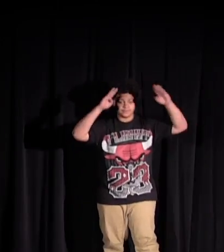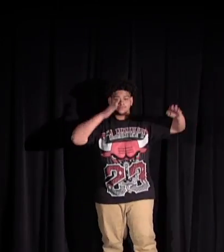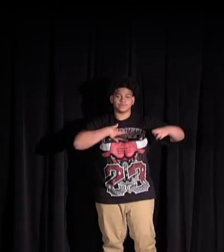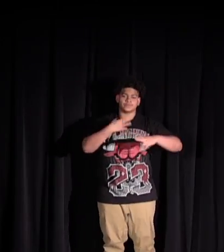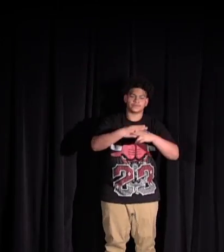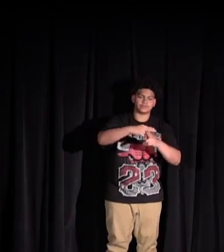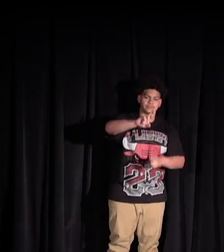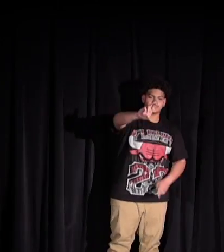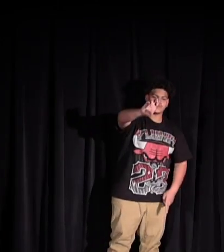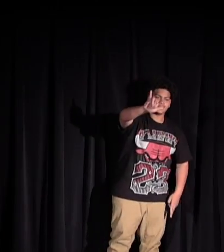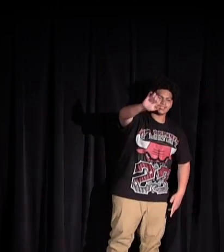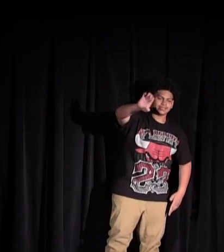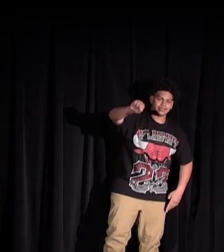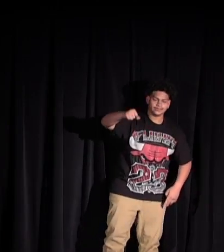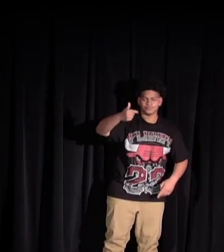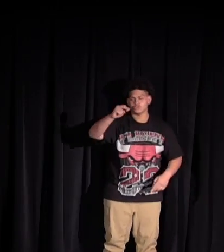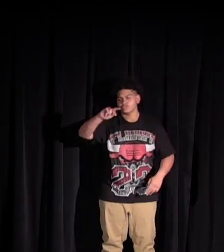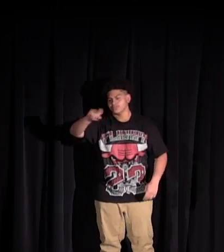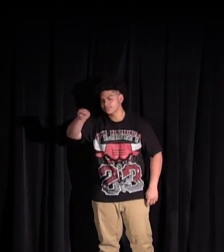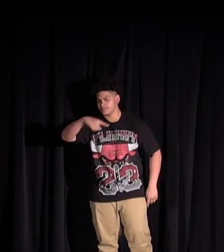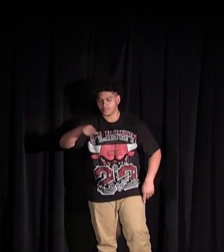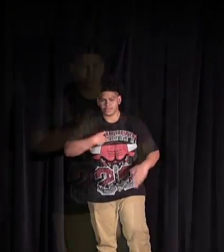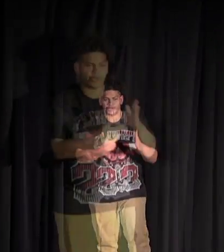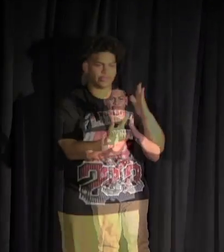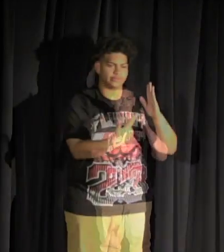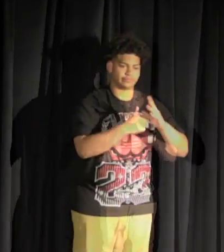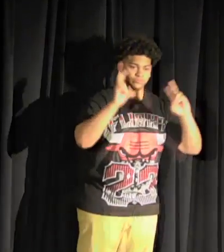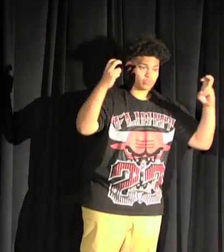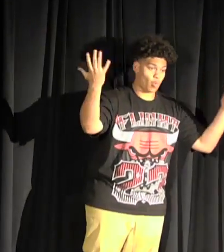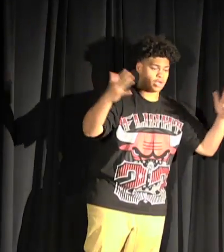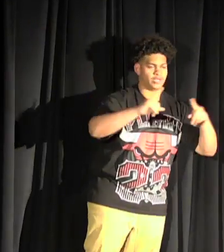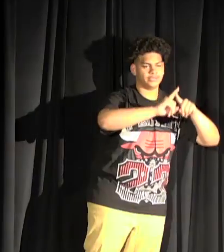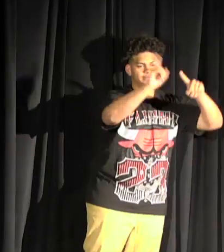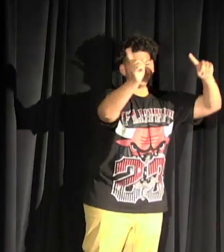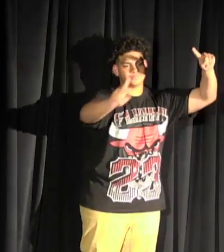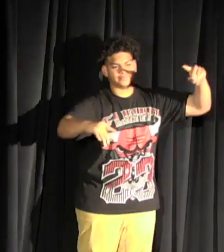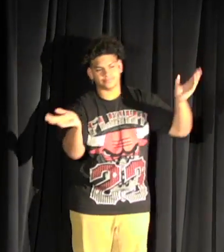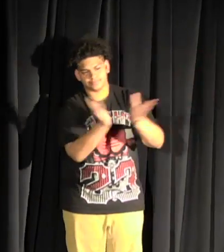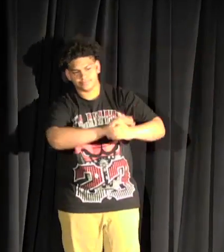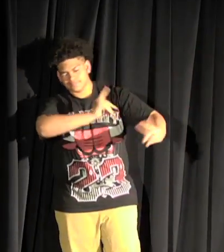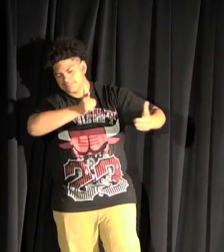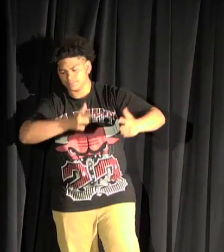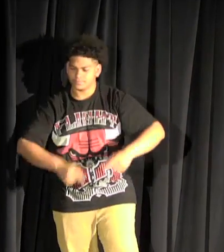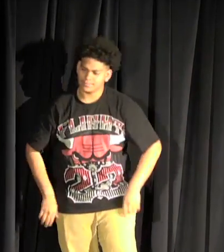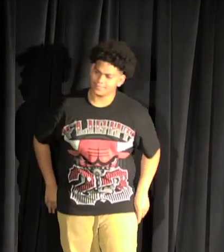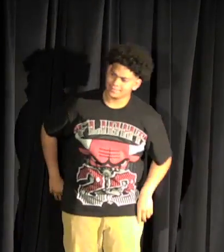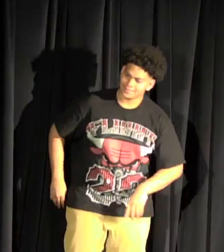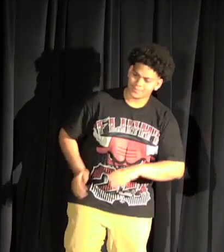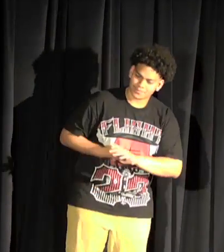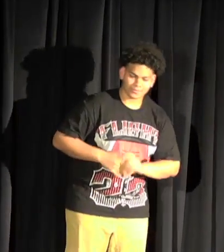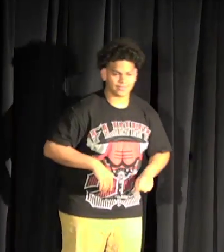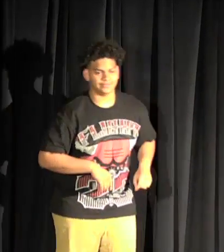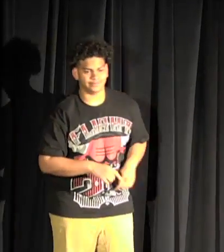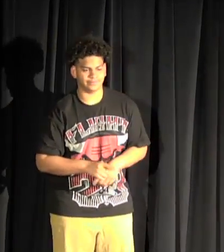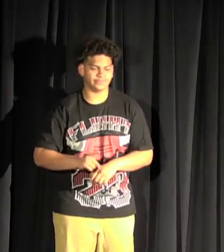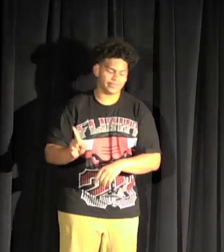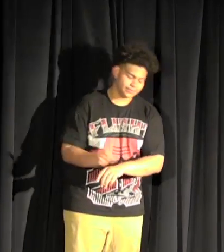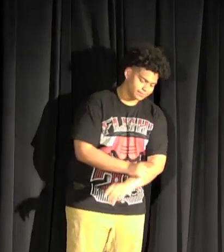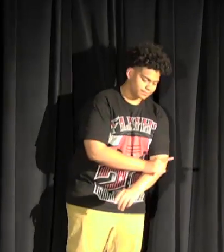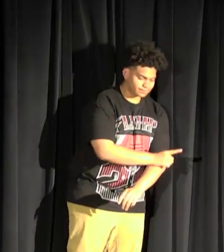Hello, everyone. I'm Reyes, and I'm a junior, and I will be doing an A to Z story about storms.